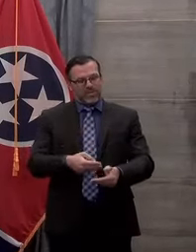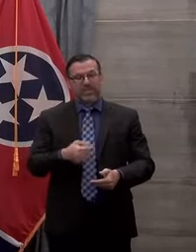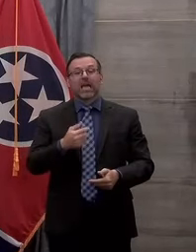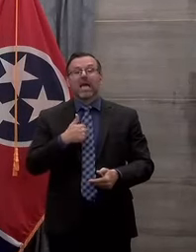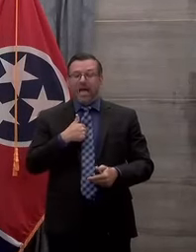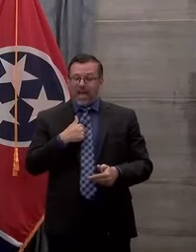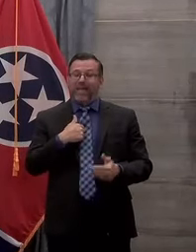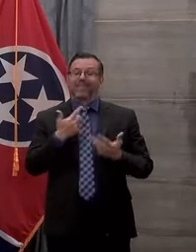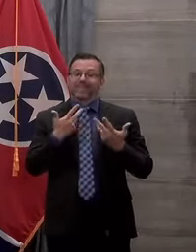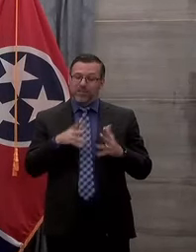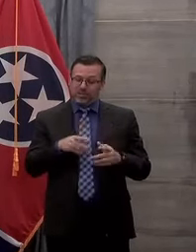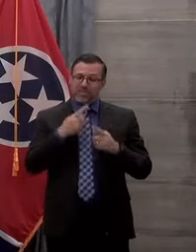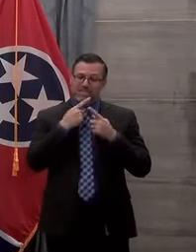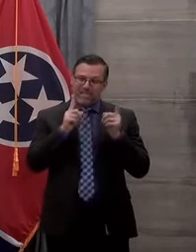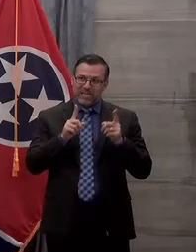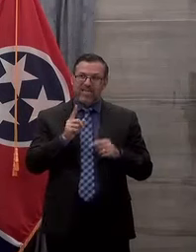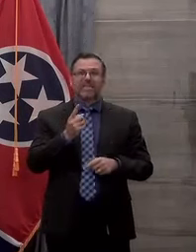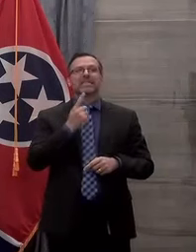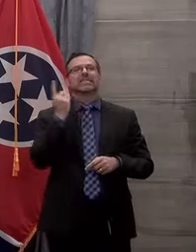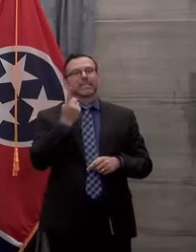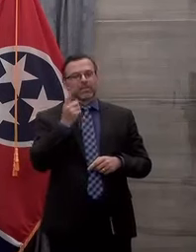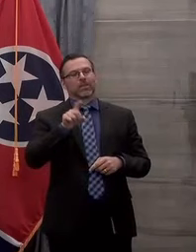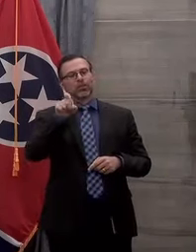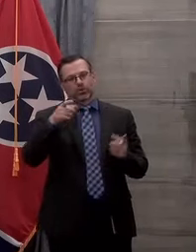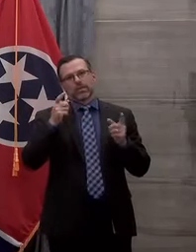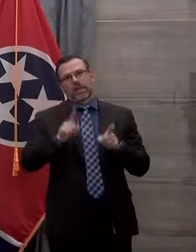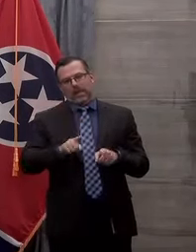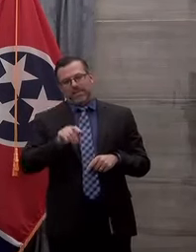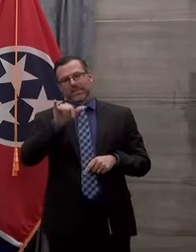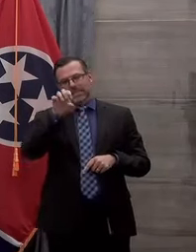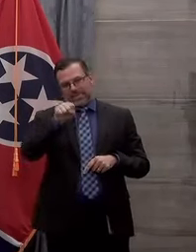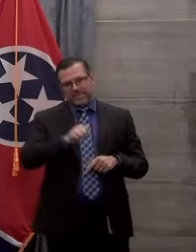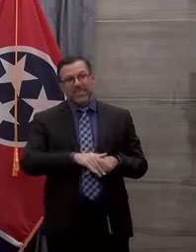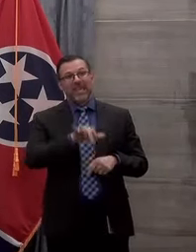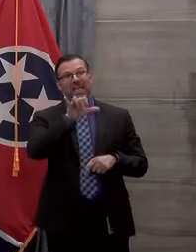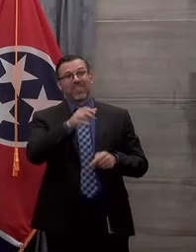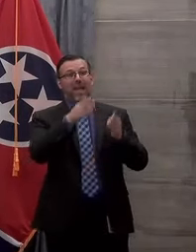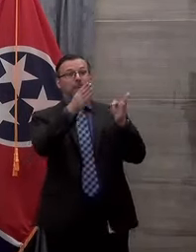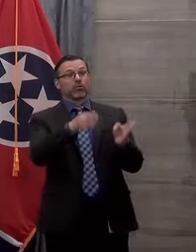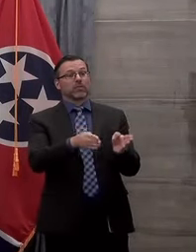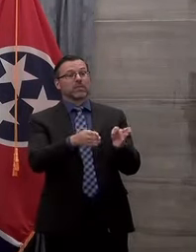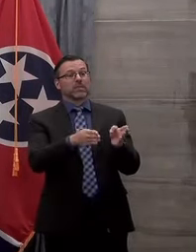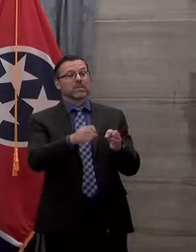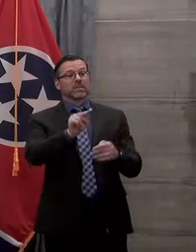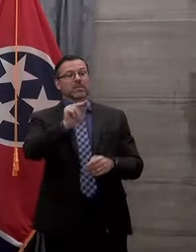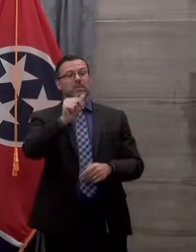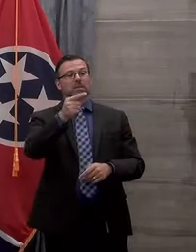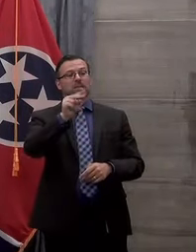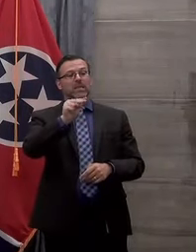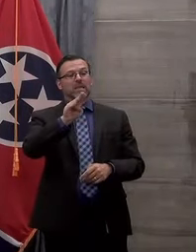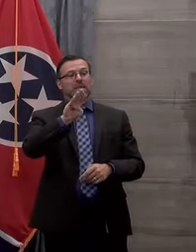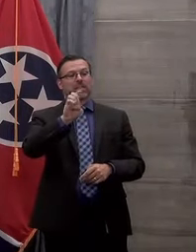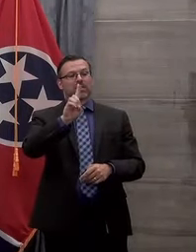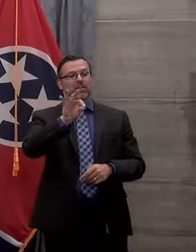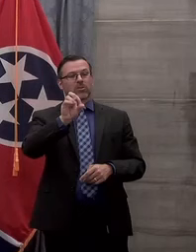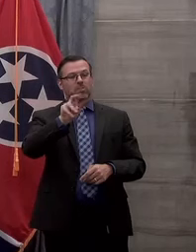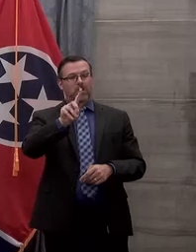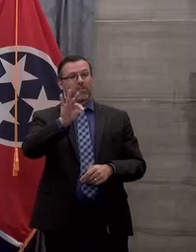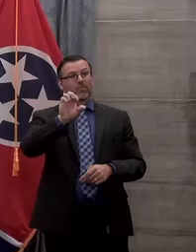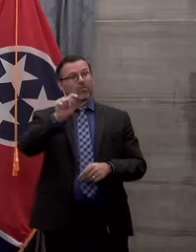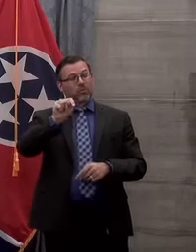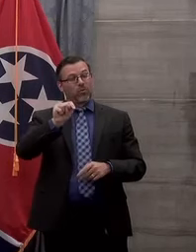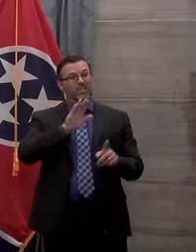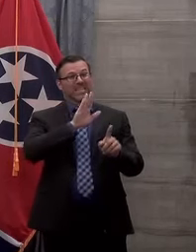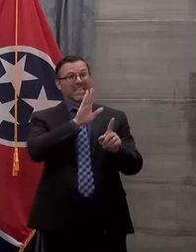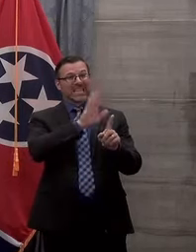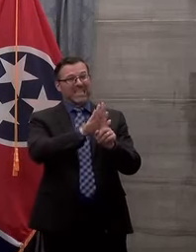though. Something should be done. That particular individual and his role in history is particularly